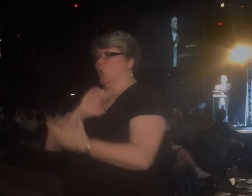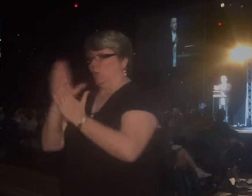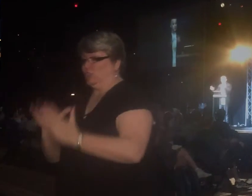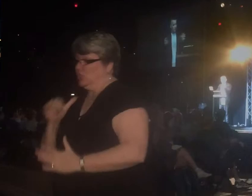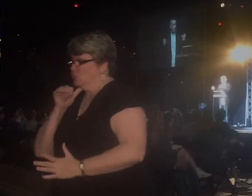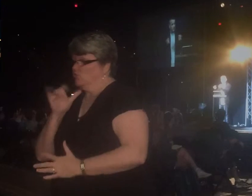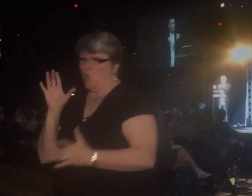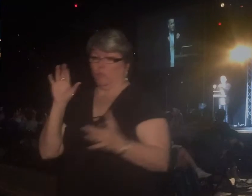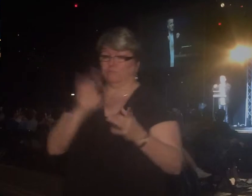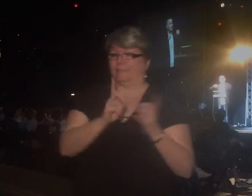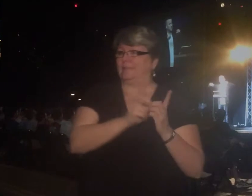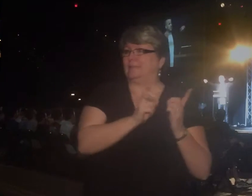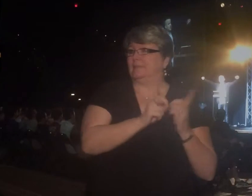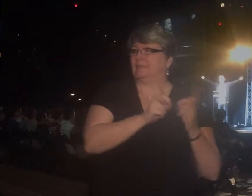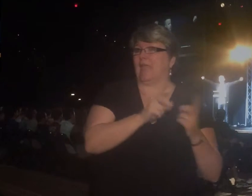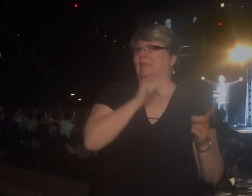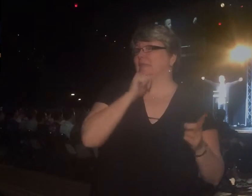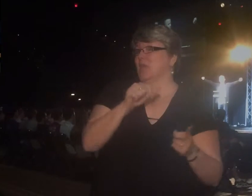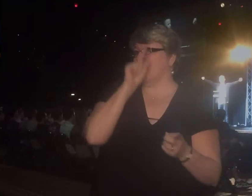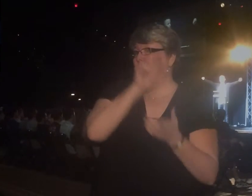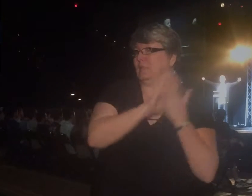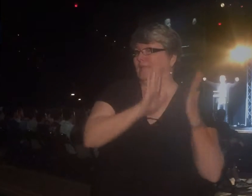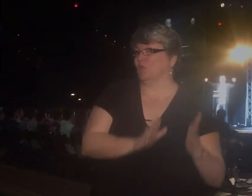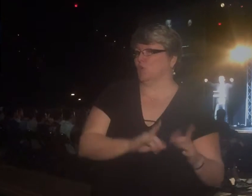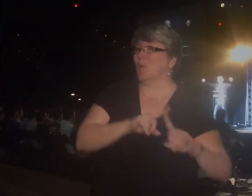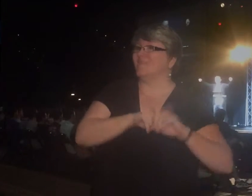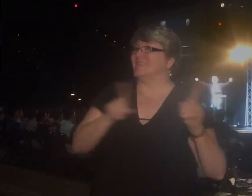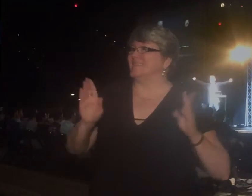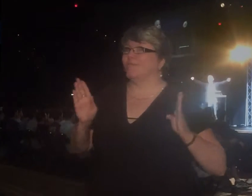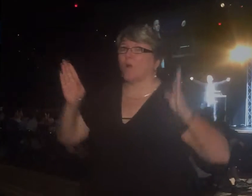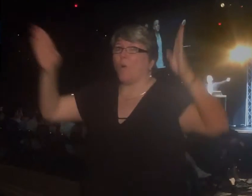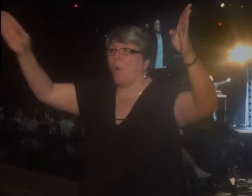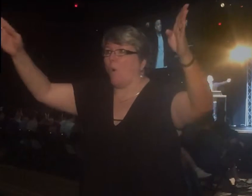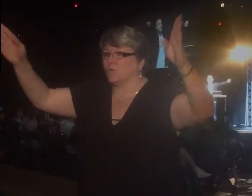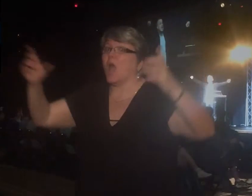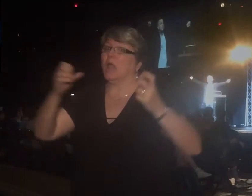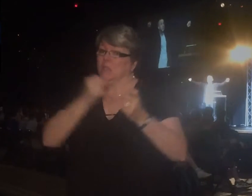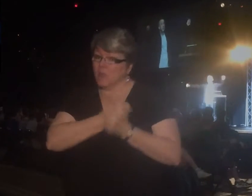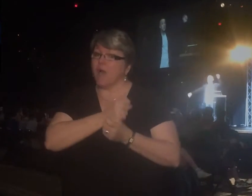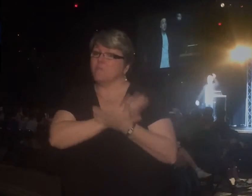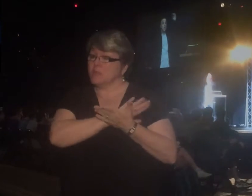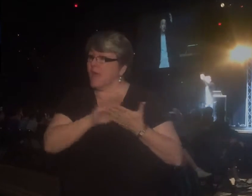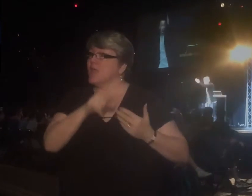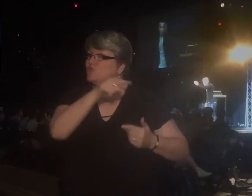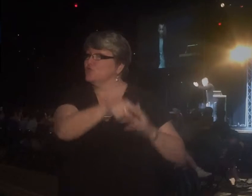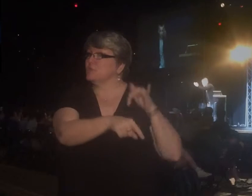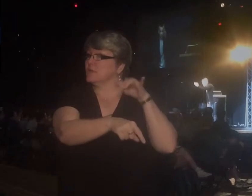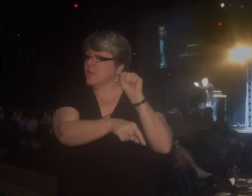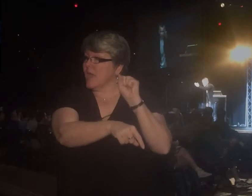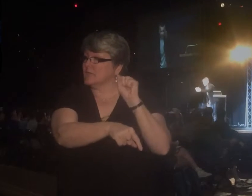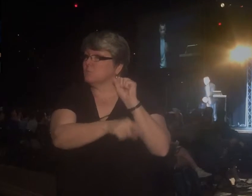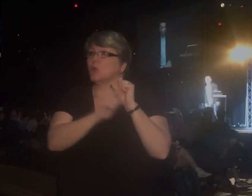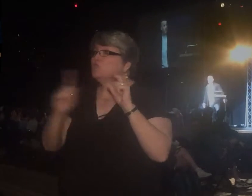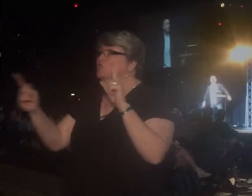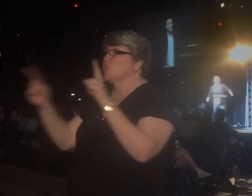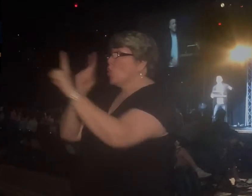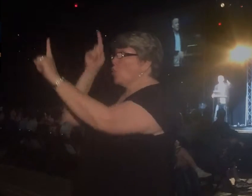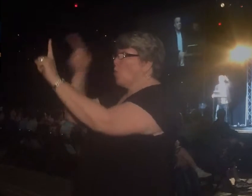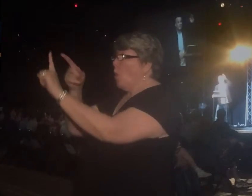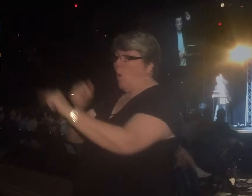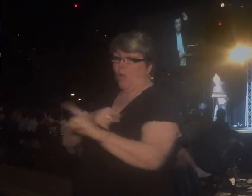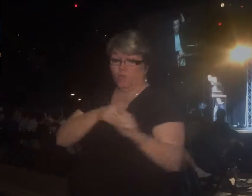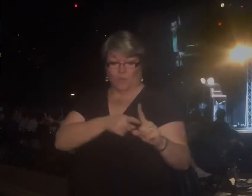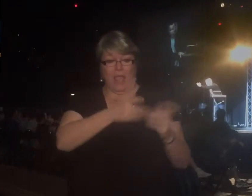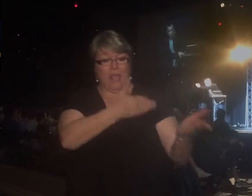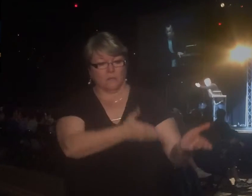those lines because you have different allegiances in different directions. You're meant to love that person and be kind to them, but your primary goal